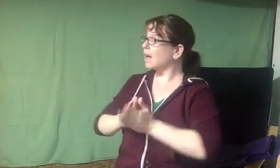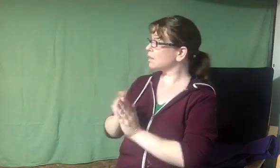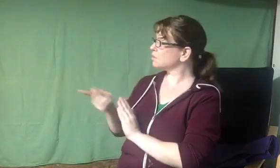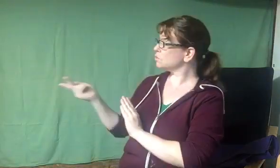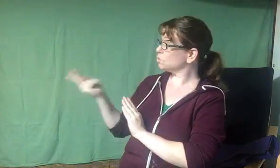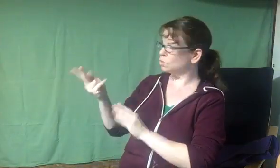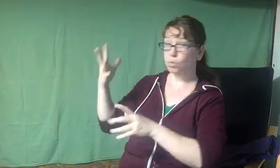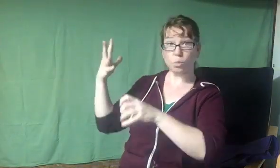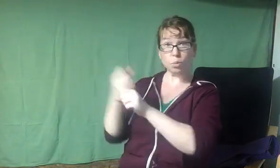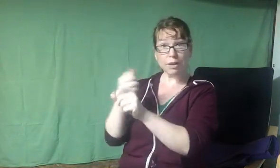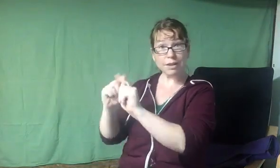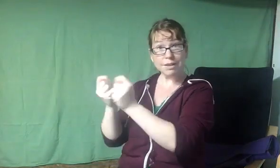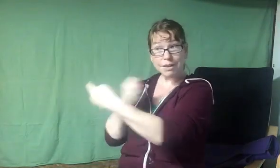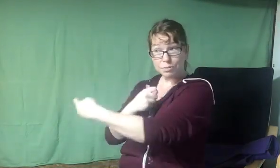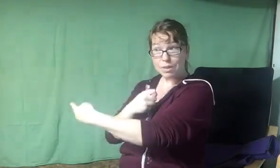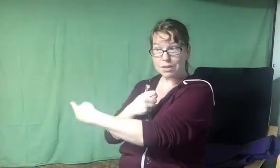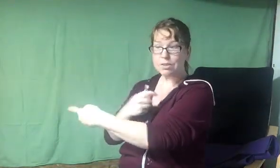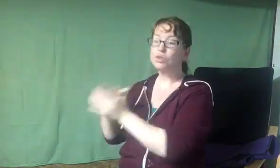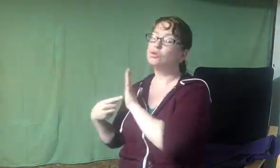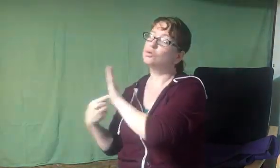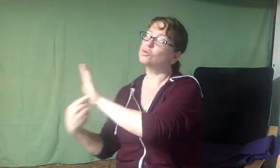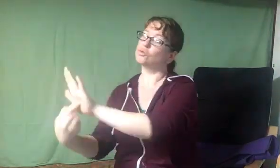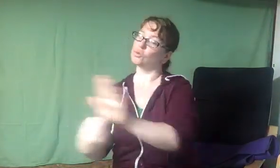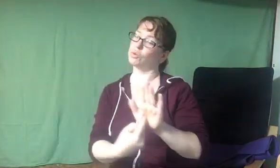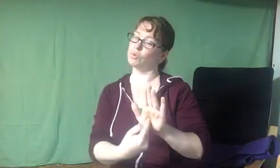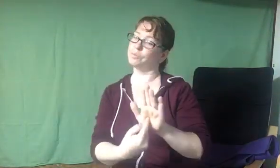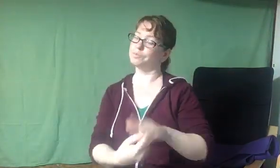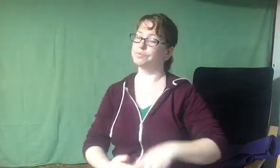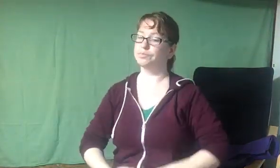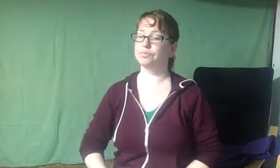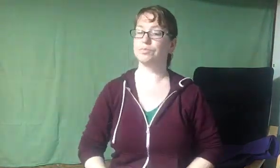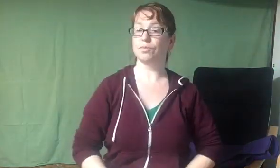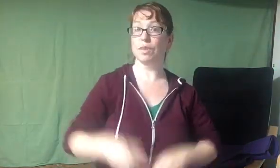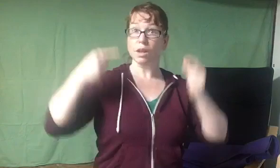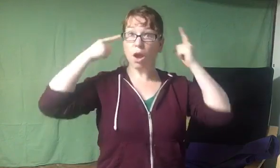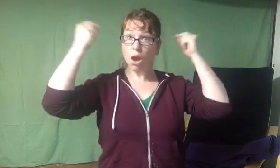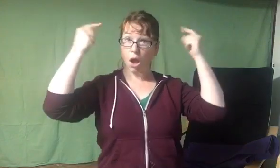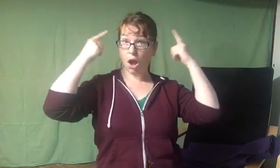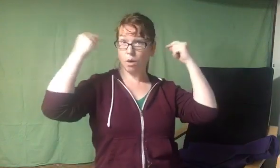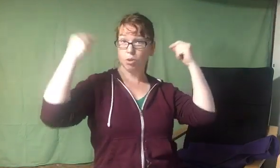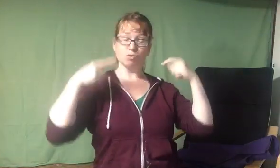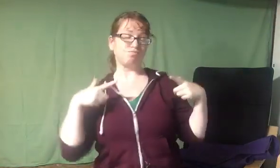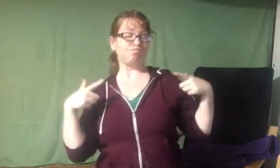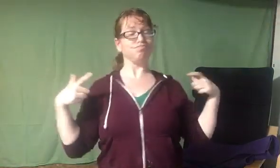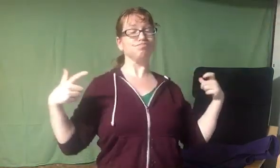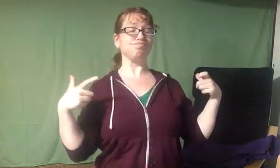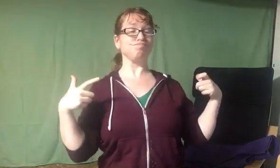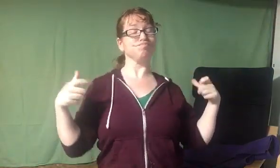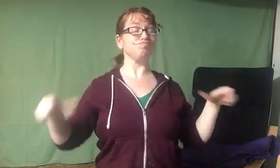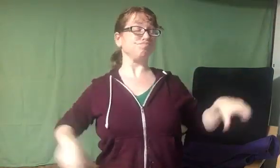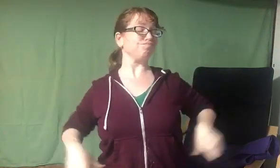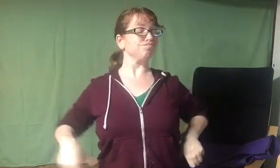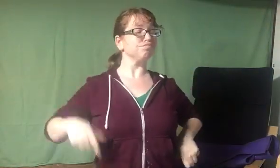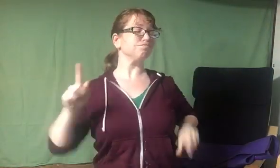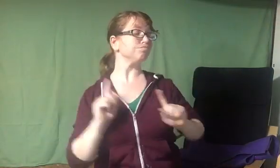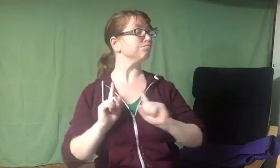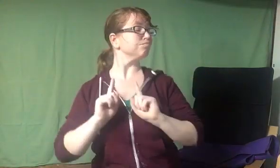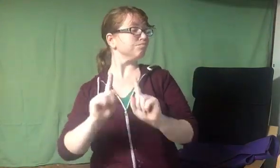a demonstration." Puffing out their chests and looking very smug, the goblins stepped forward. Rachel suddenly realized that if everyone was